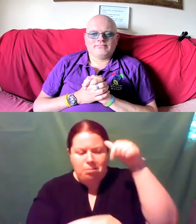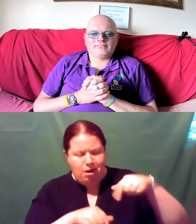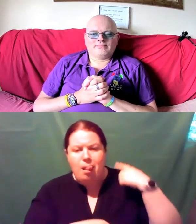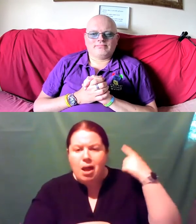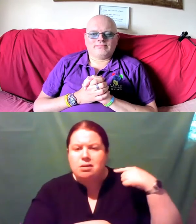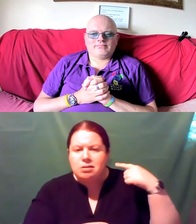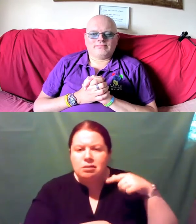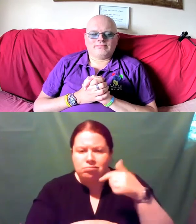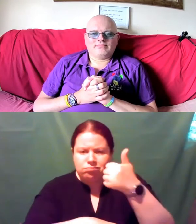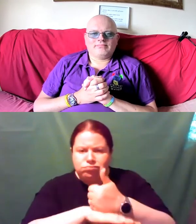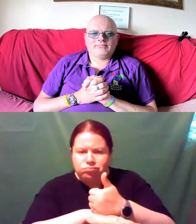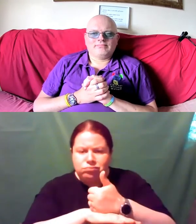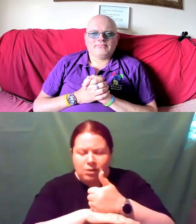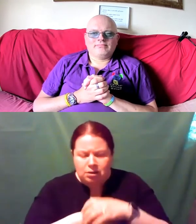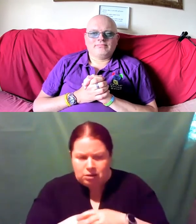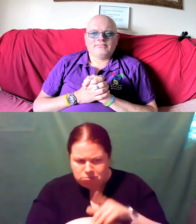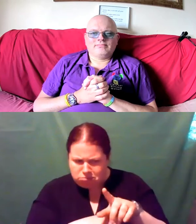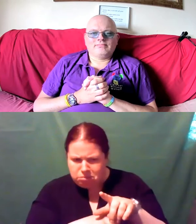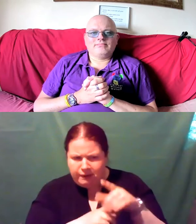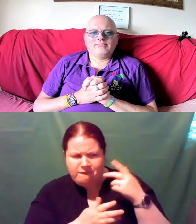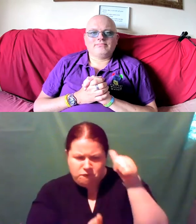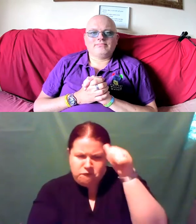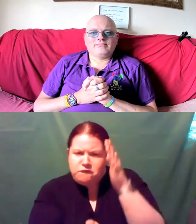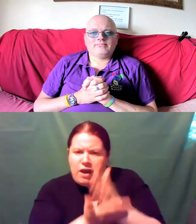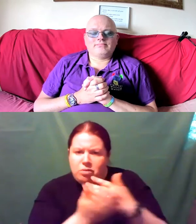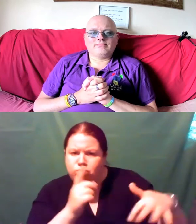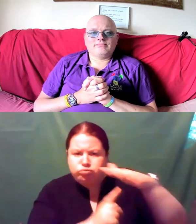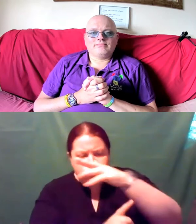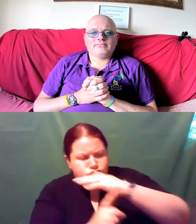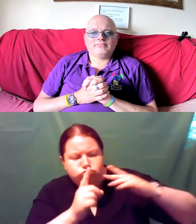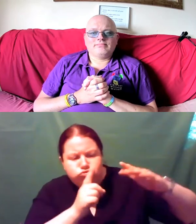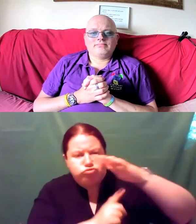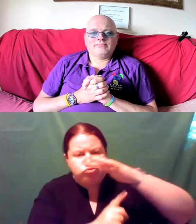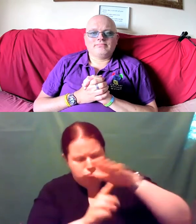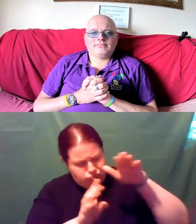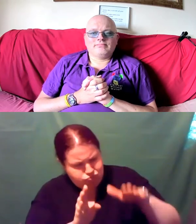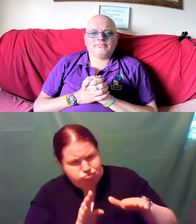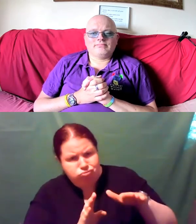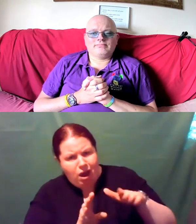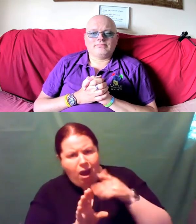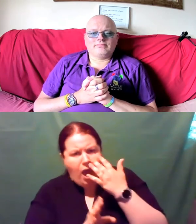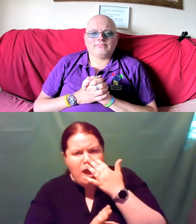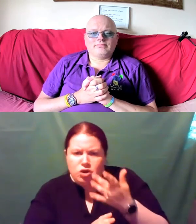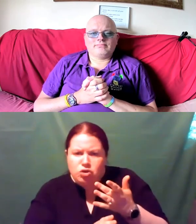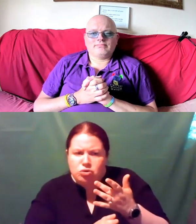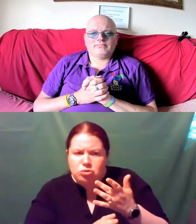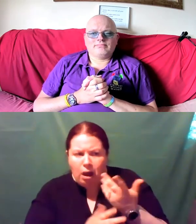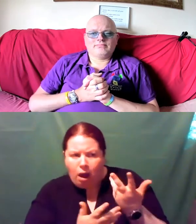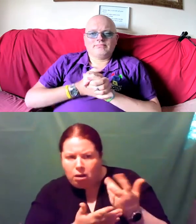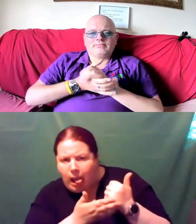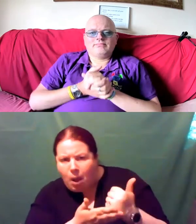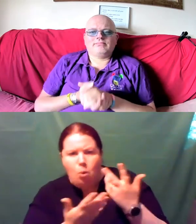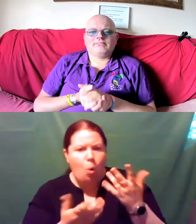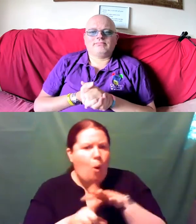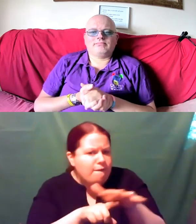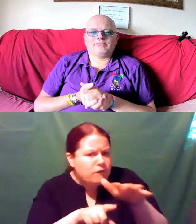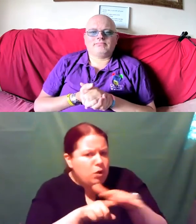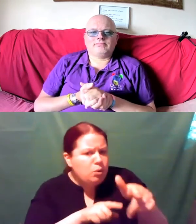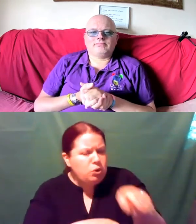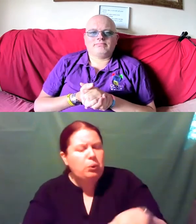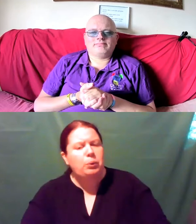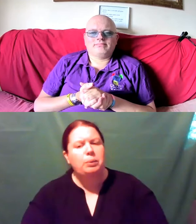been kind of surrounding you from a very young age. What was that like? How's that influenced your life to